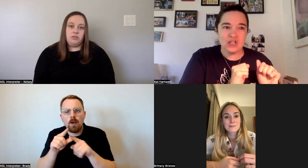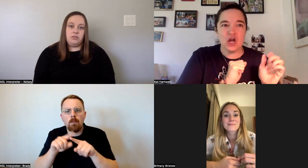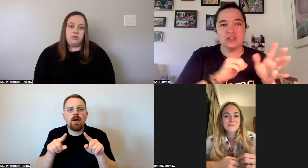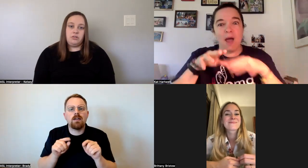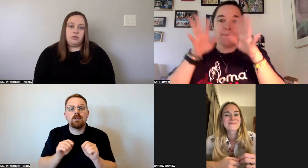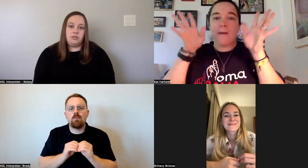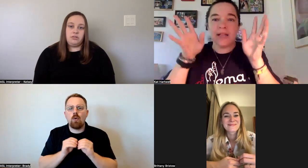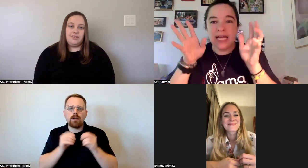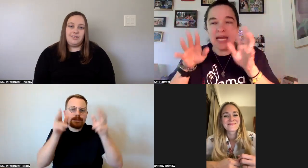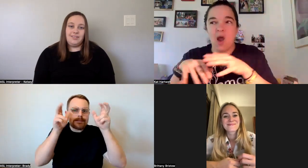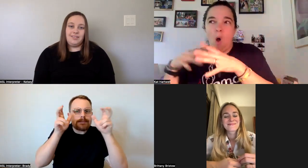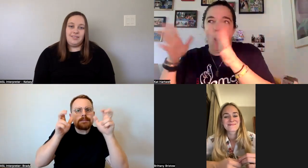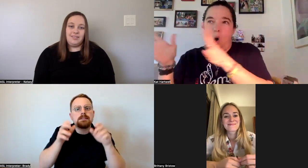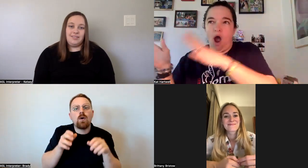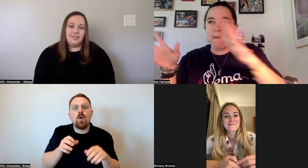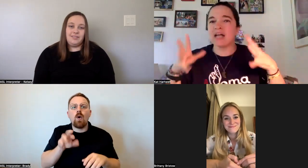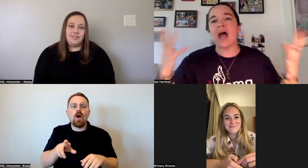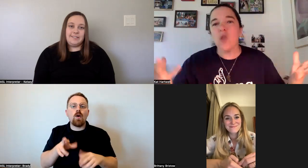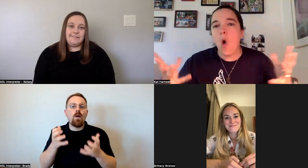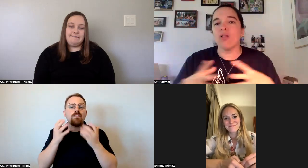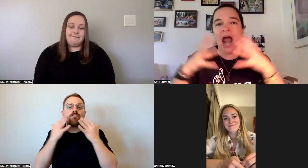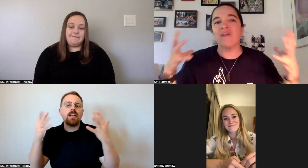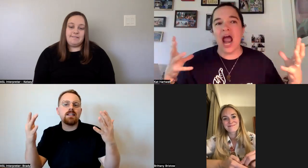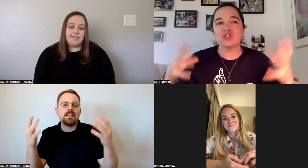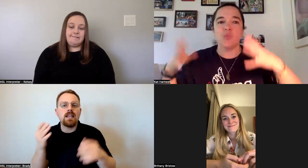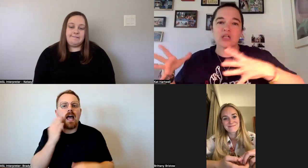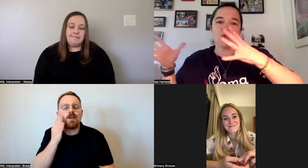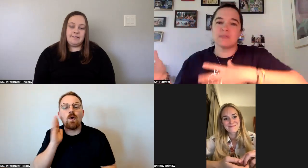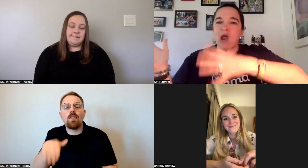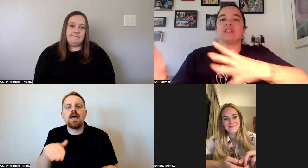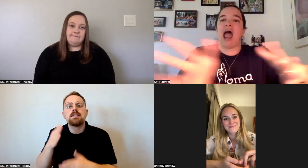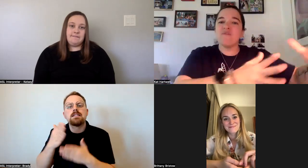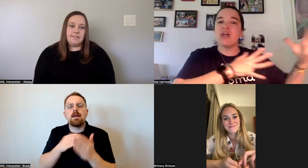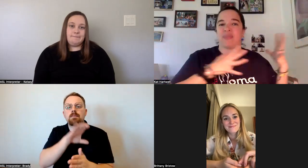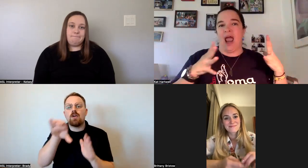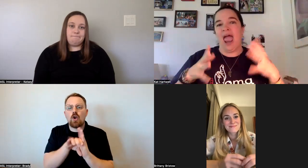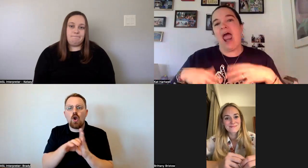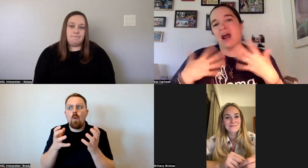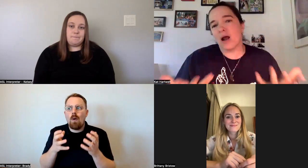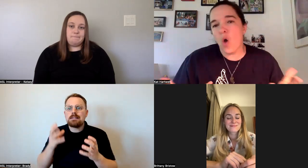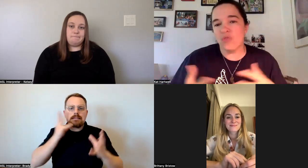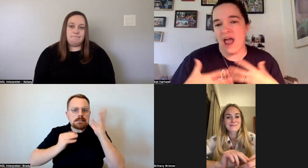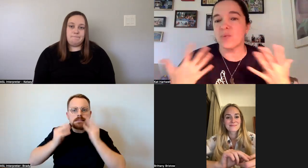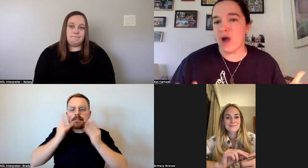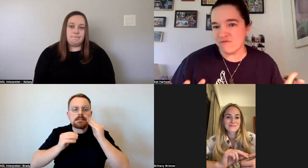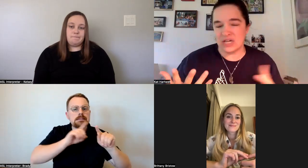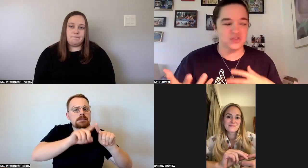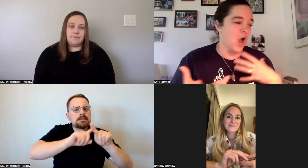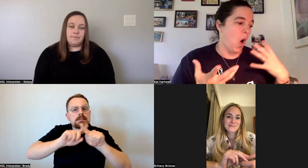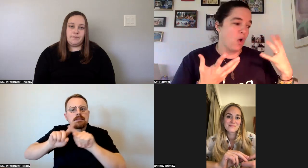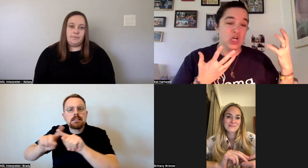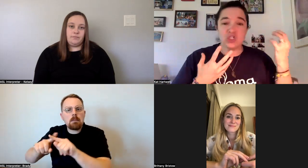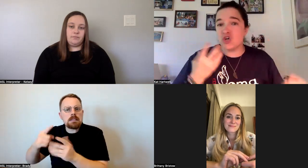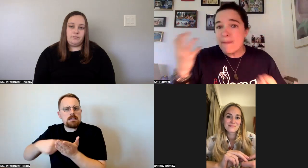silly characters, bubbly, or because I know a lot of actors want to experience everything, and I know they have a